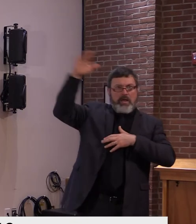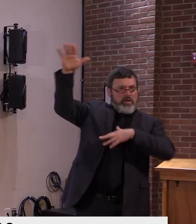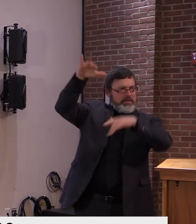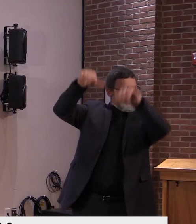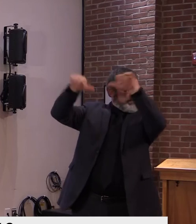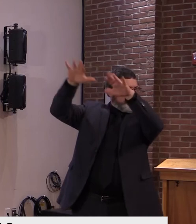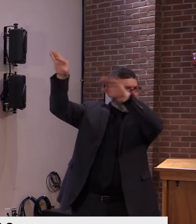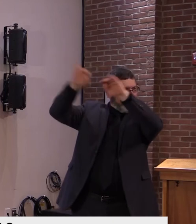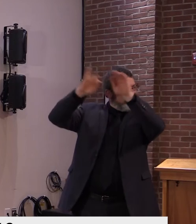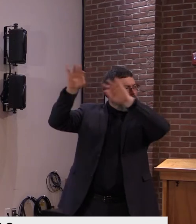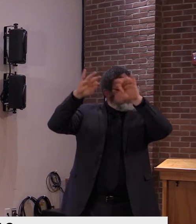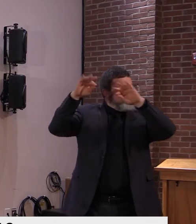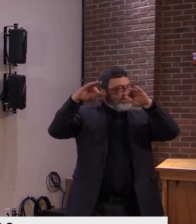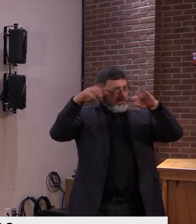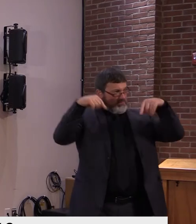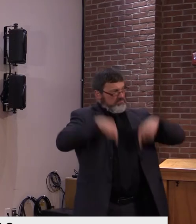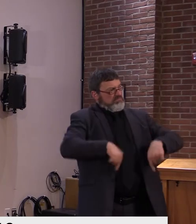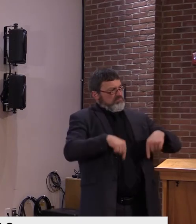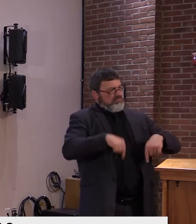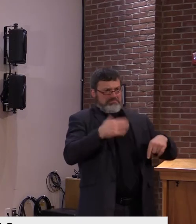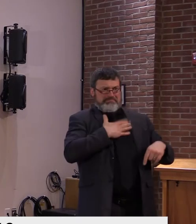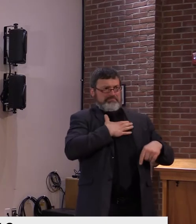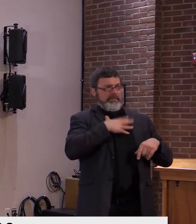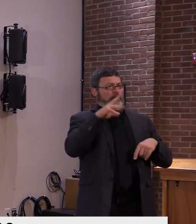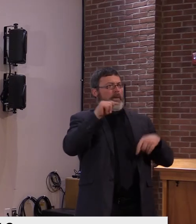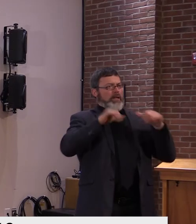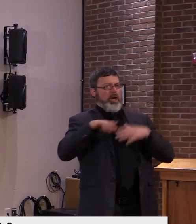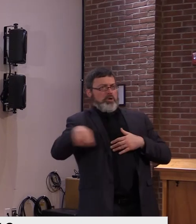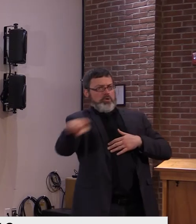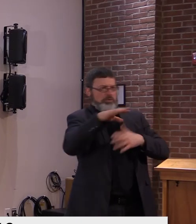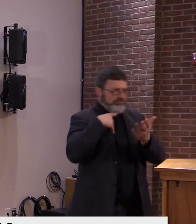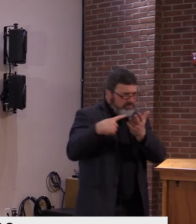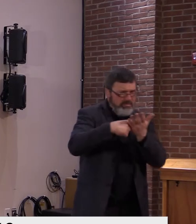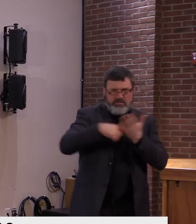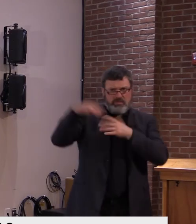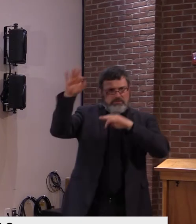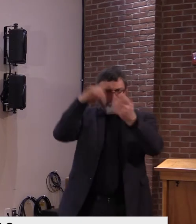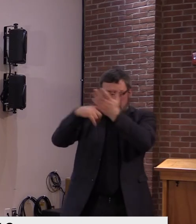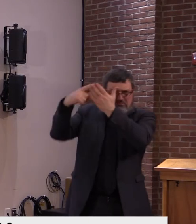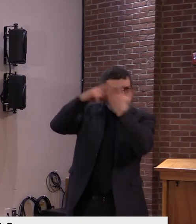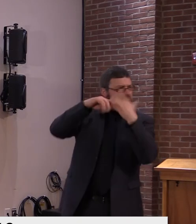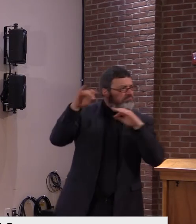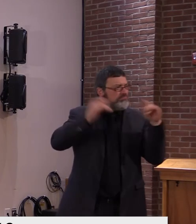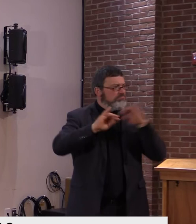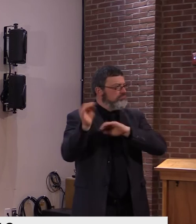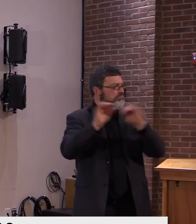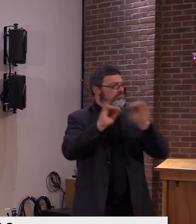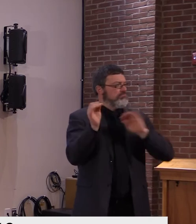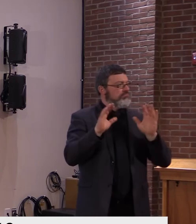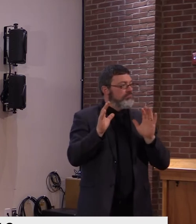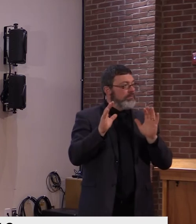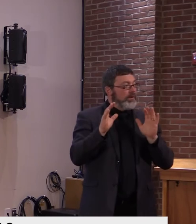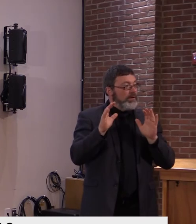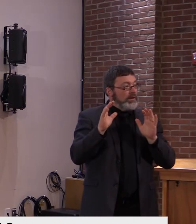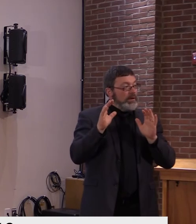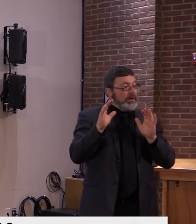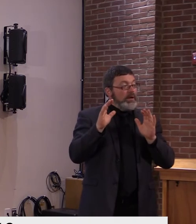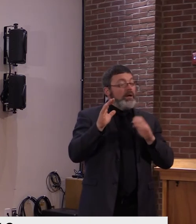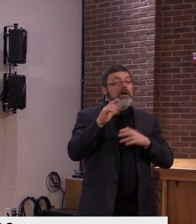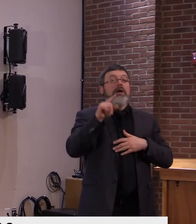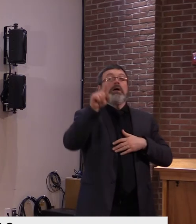have to say that our discussions have changed because of what these national bodies have come out with. So